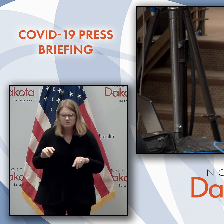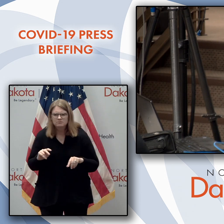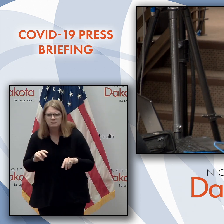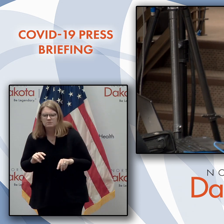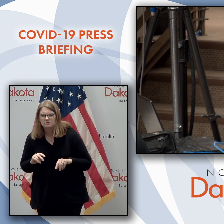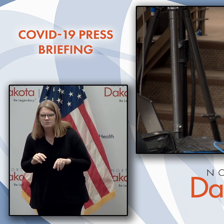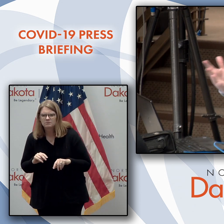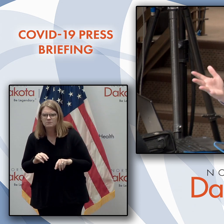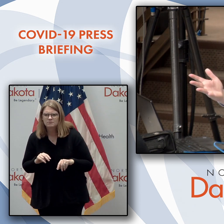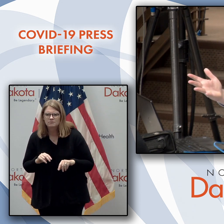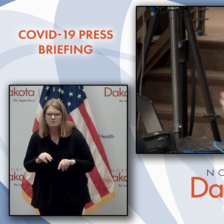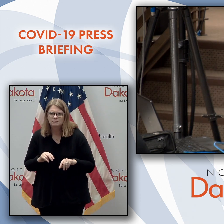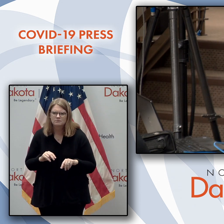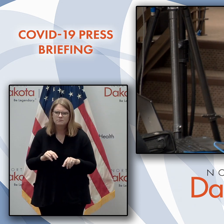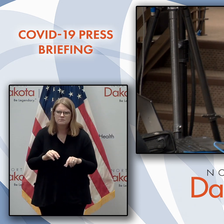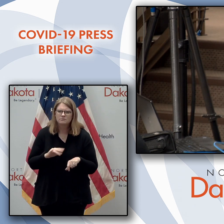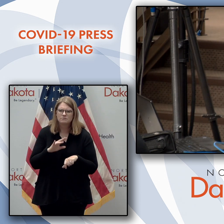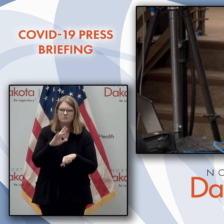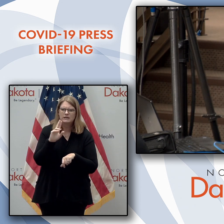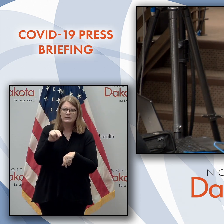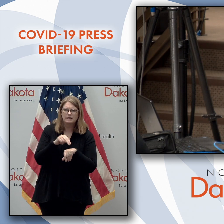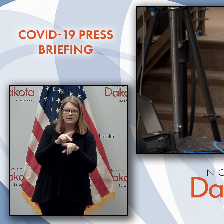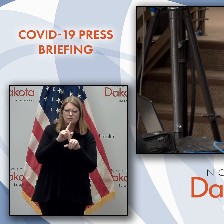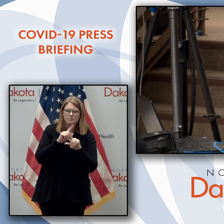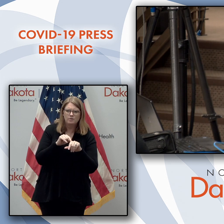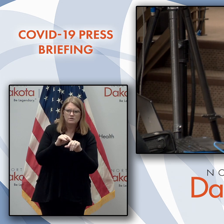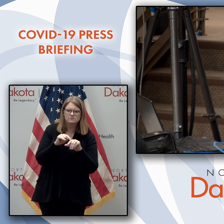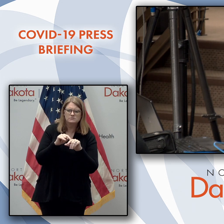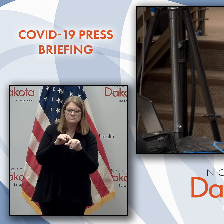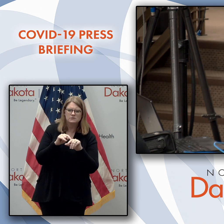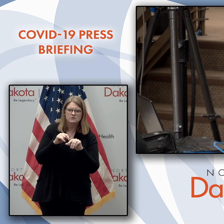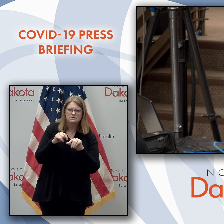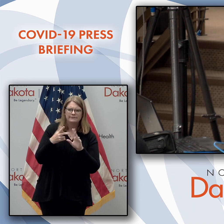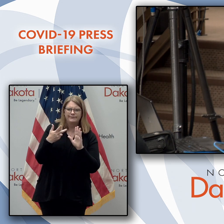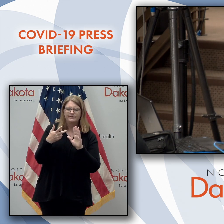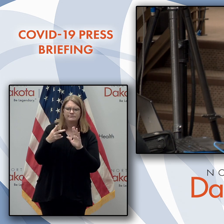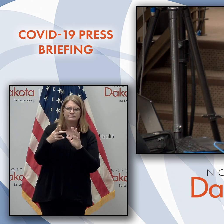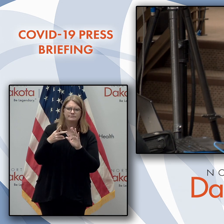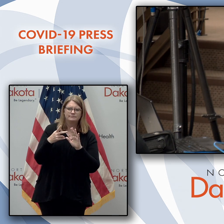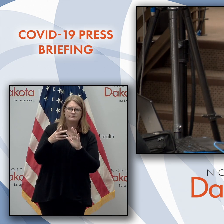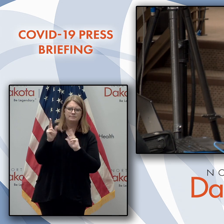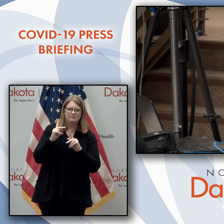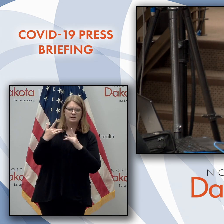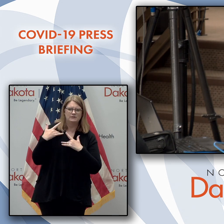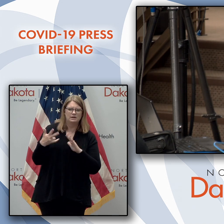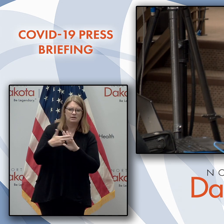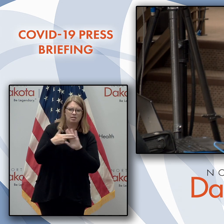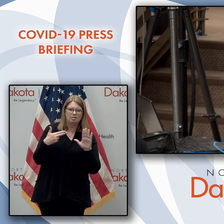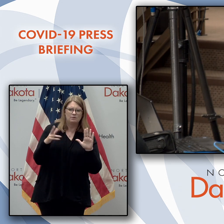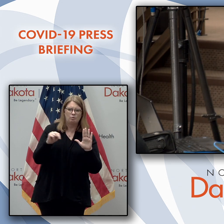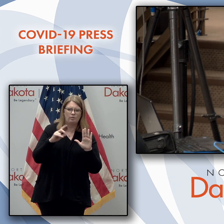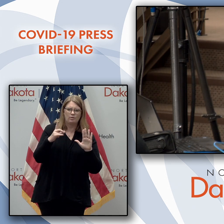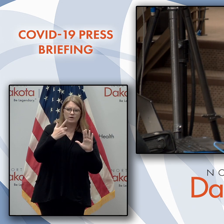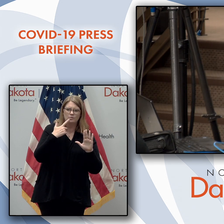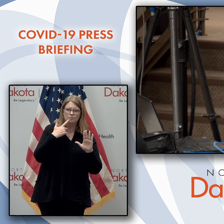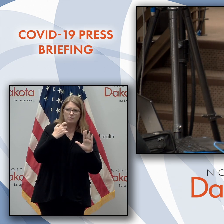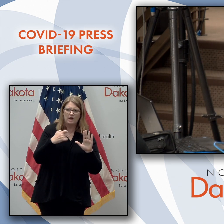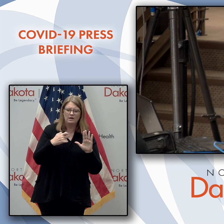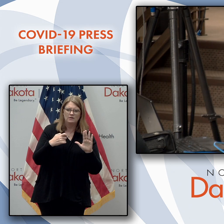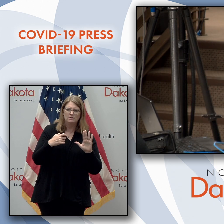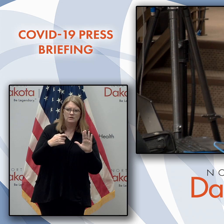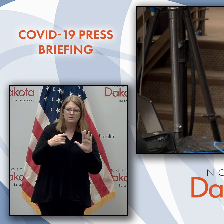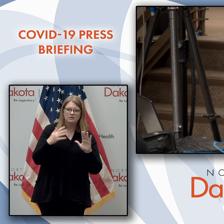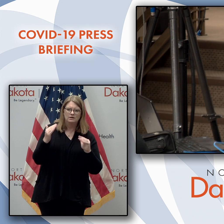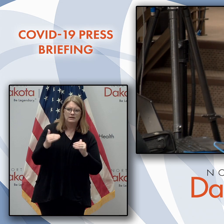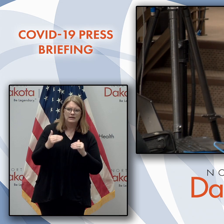Dakota in the red, and you explained, your logic and your interpretation of them. But you would think with increased testing,